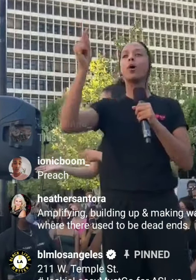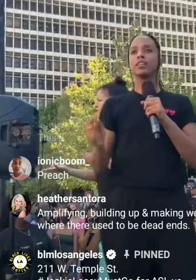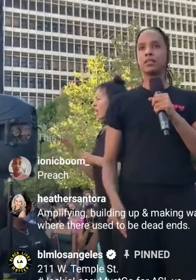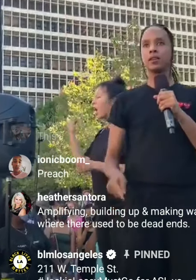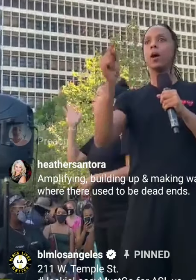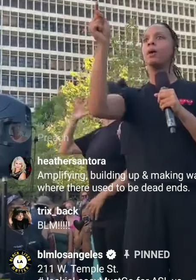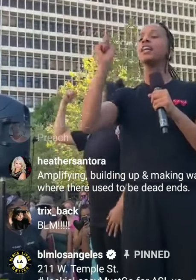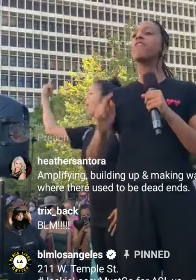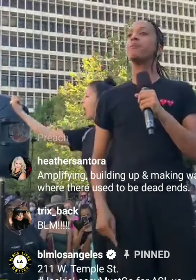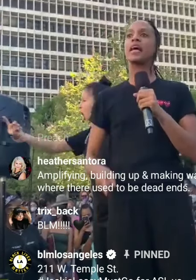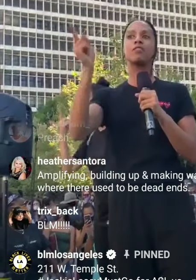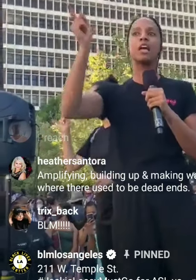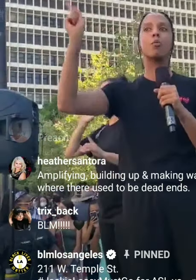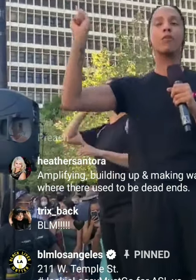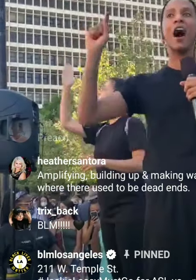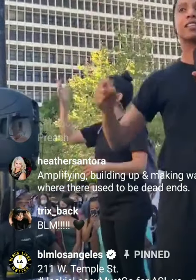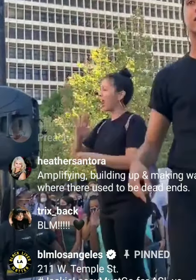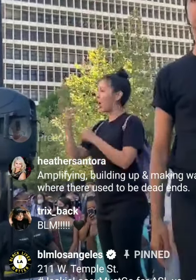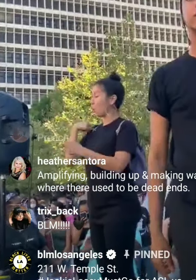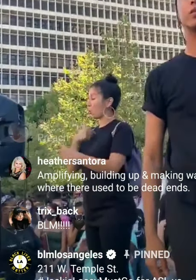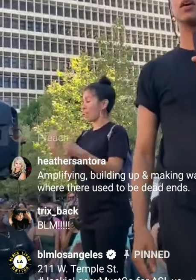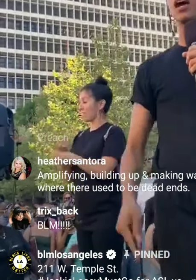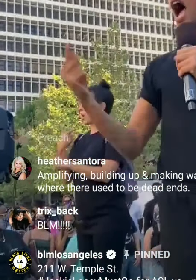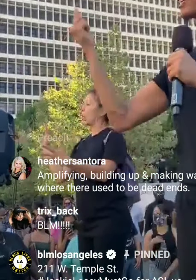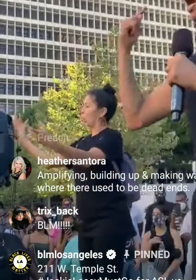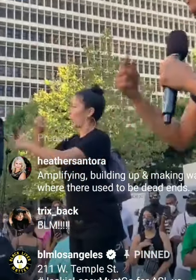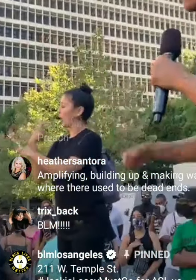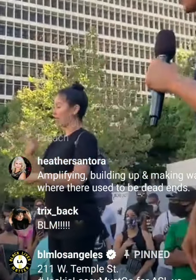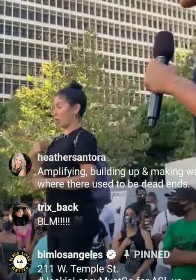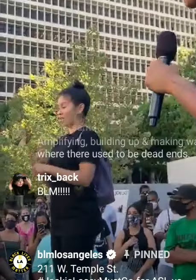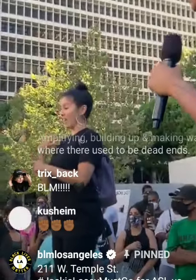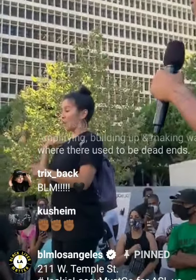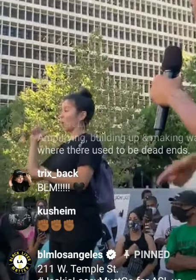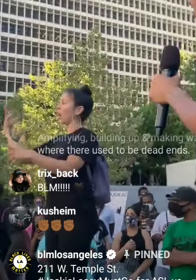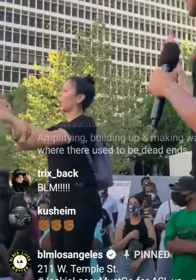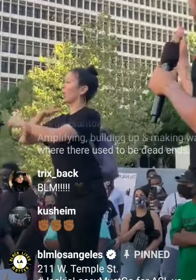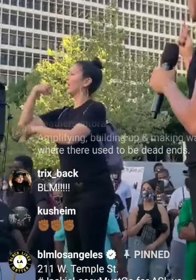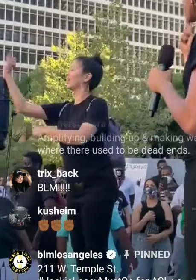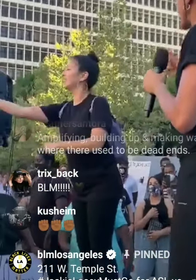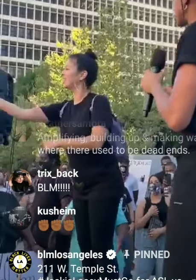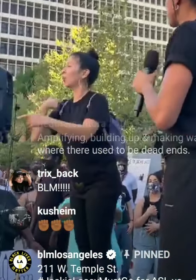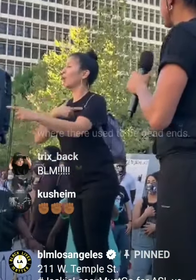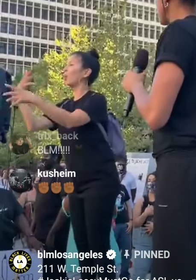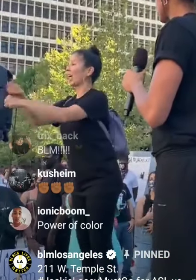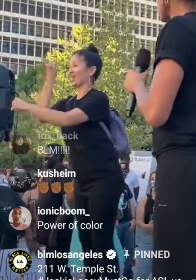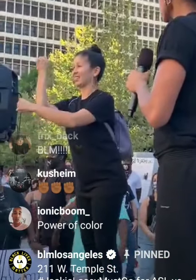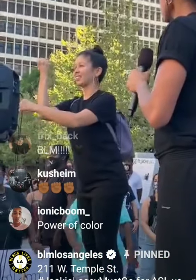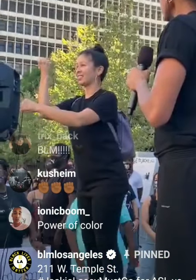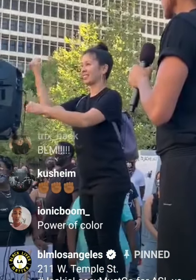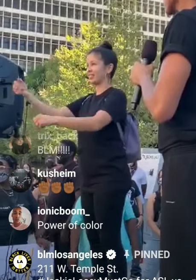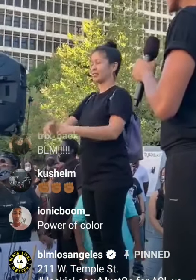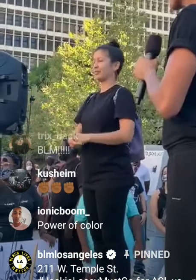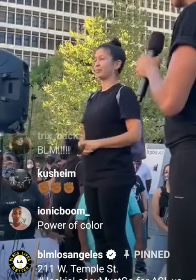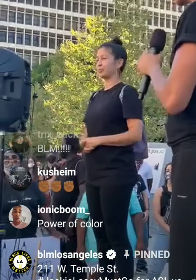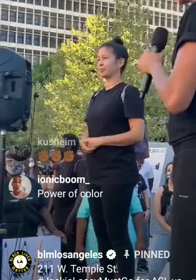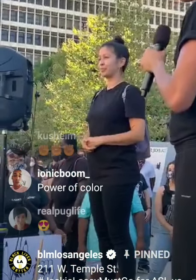what our movement gets told, that we don't belong, that we're too controversial, too loud. I want to tell you something about what that moment taught me, and what moments when we come together like this, what it